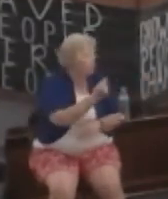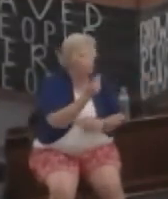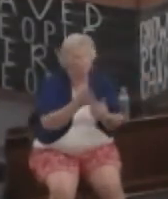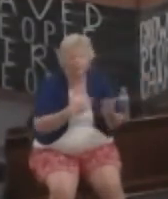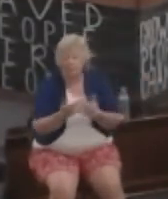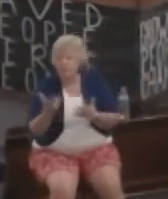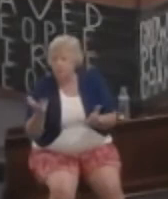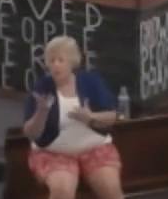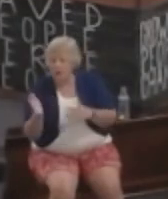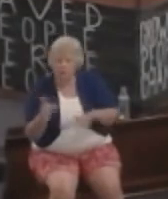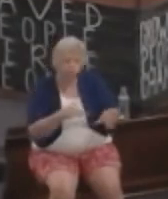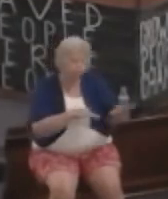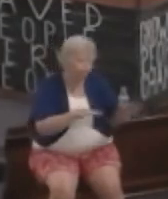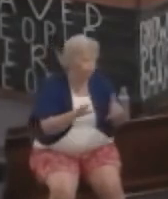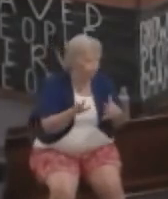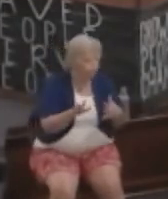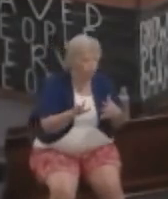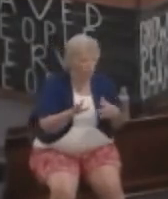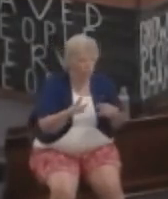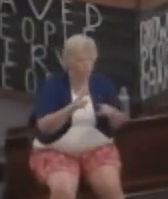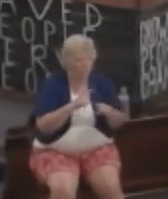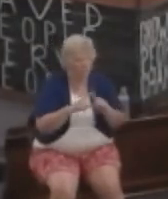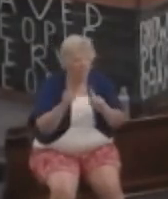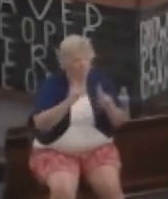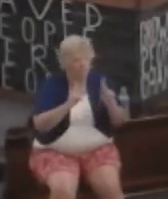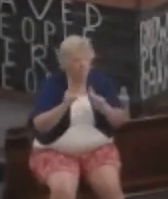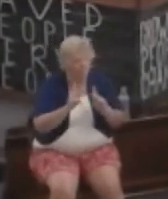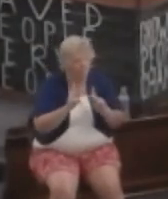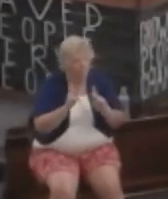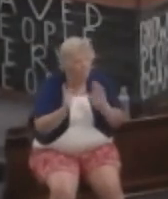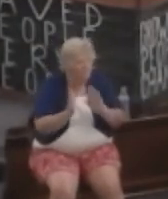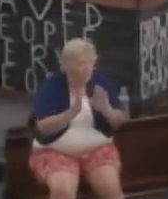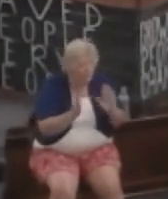by the cunning and craftiness of people and their deceitful scheming.